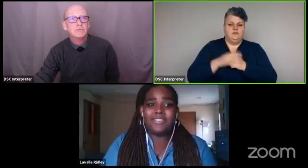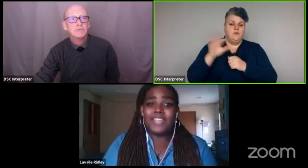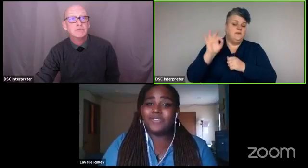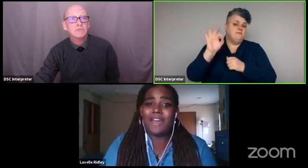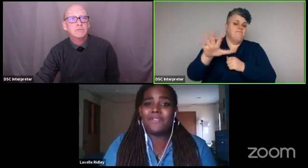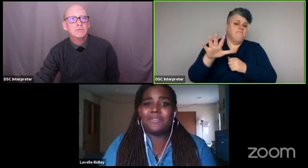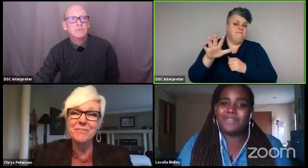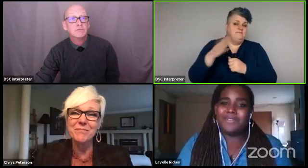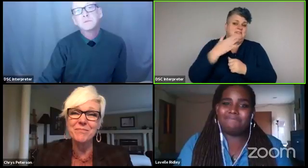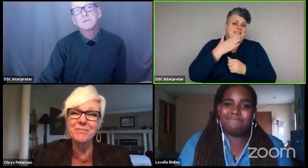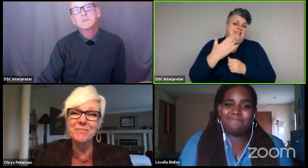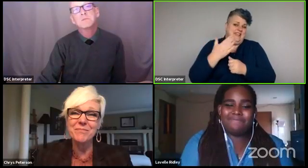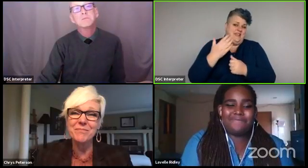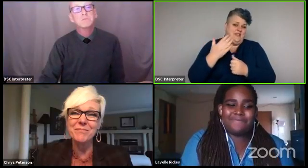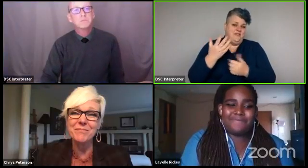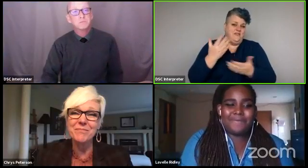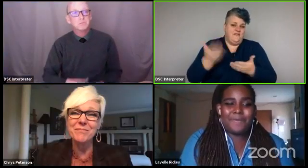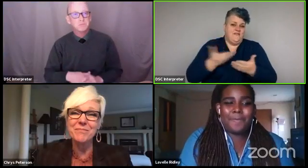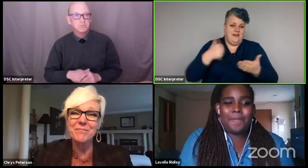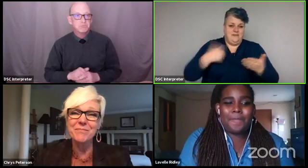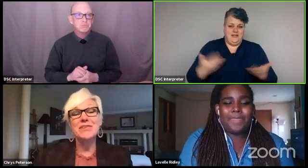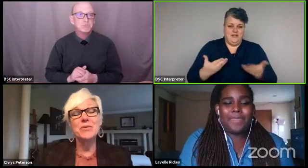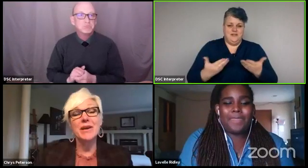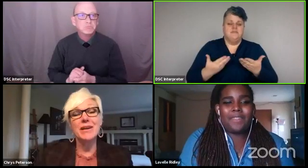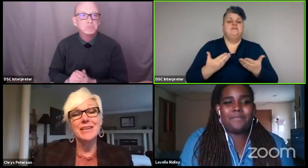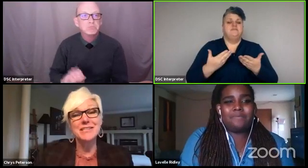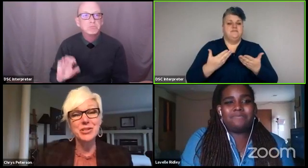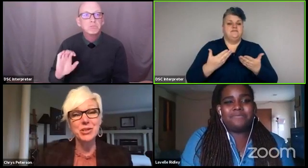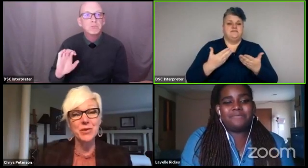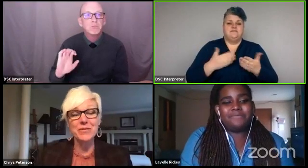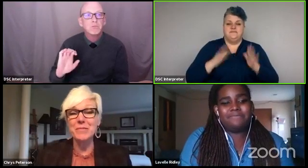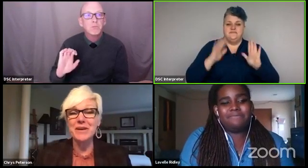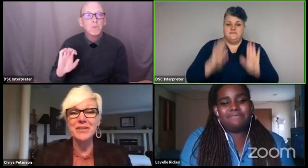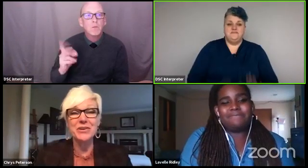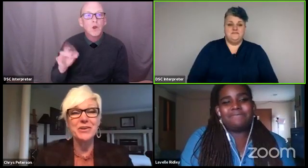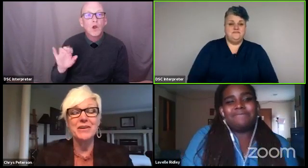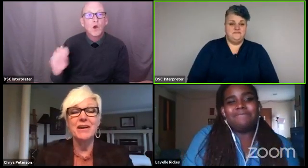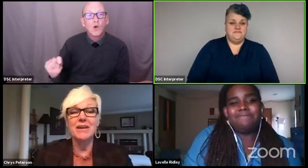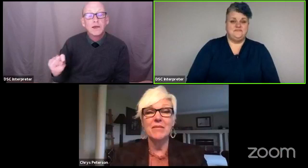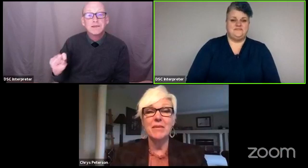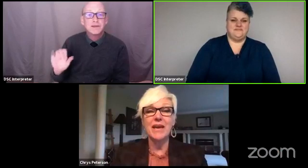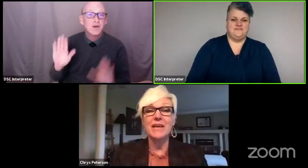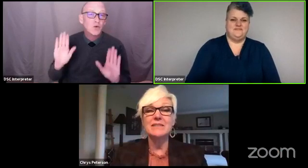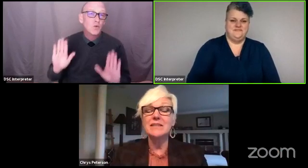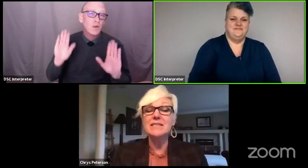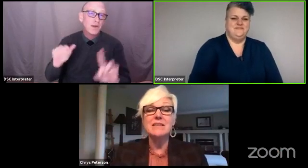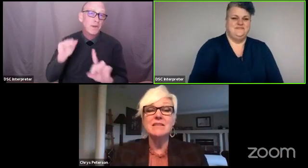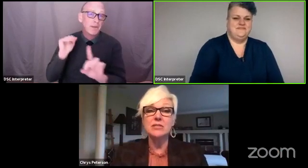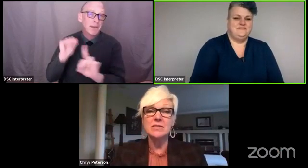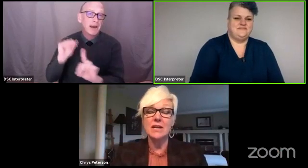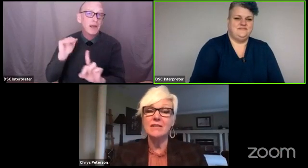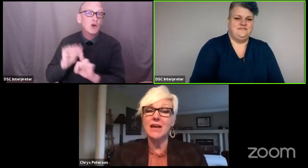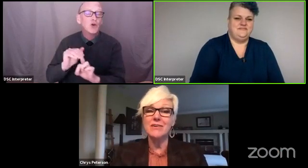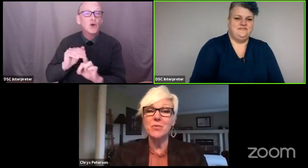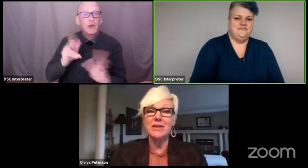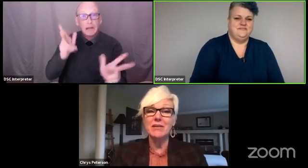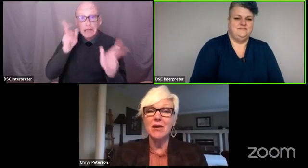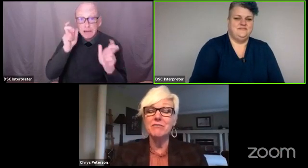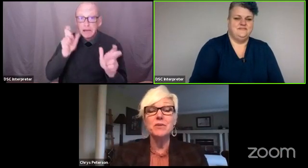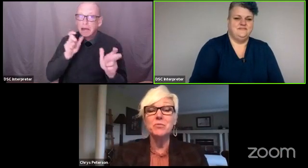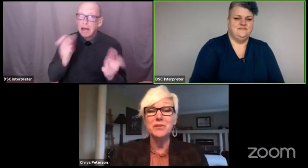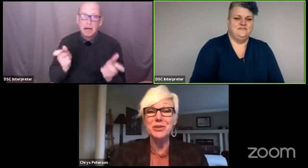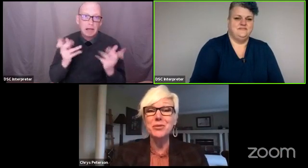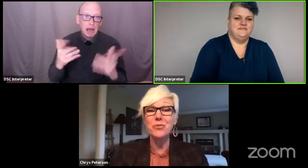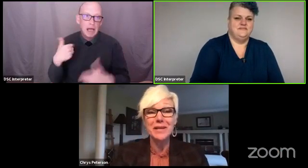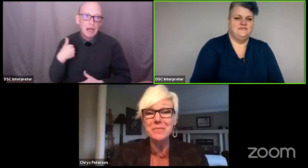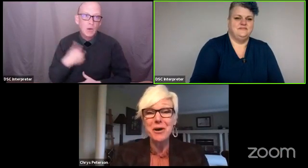and thanks for having me. So great, and such a great reminder. And listen, there's not a lot that we can all